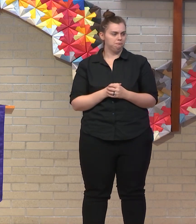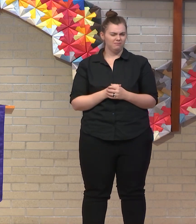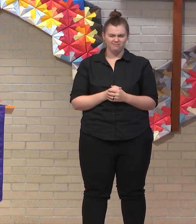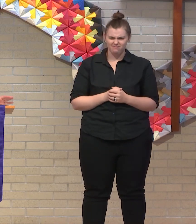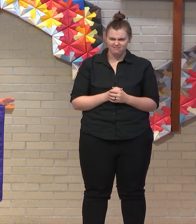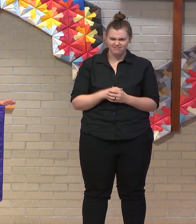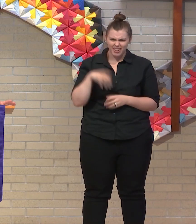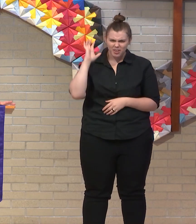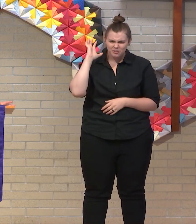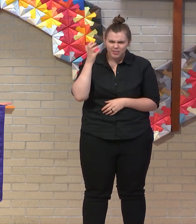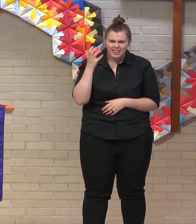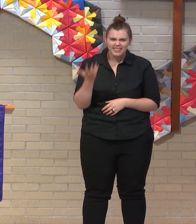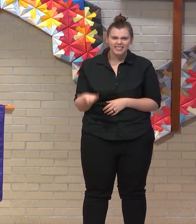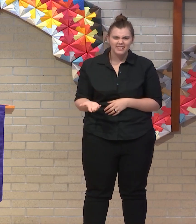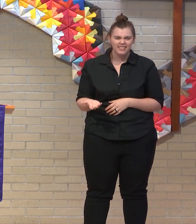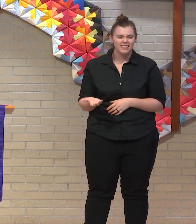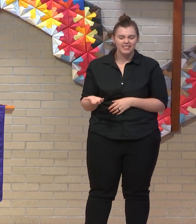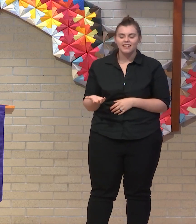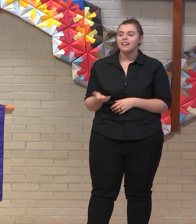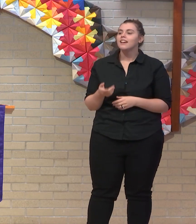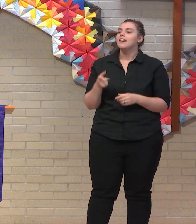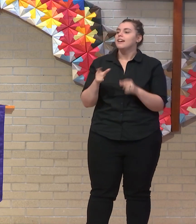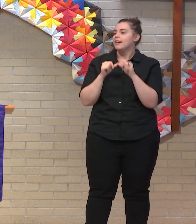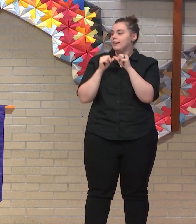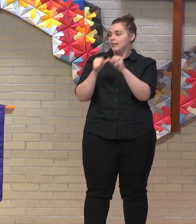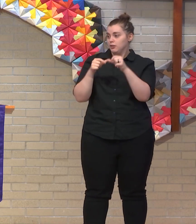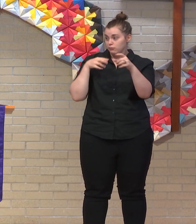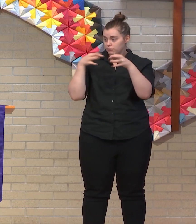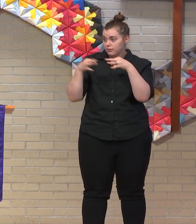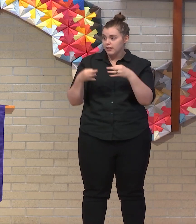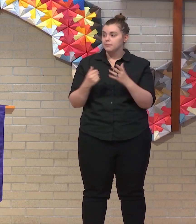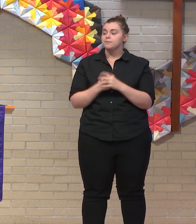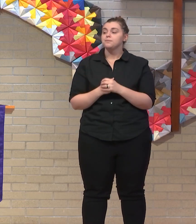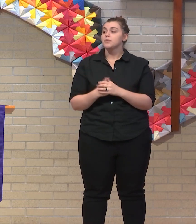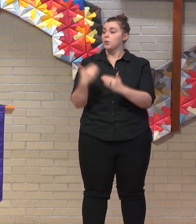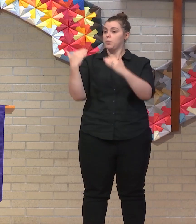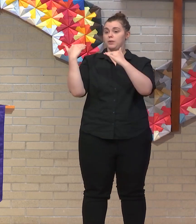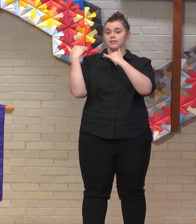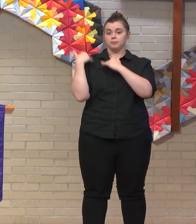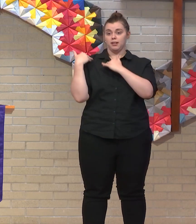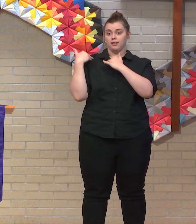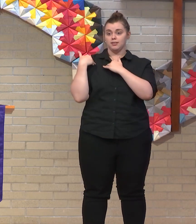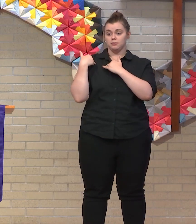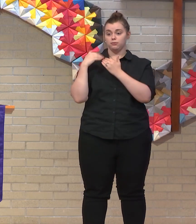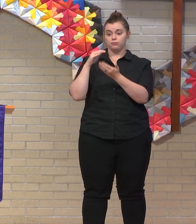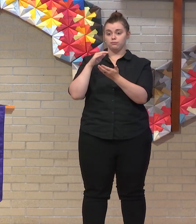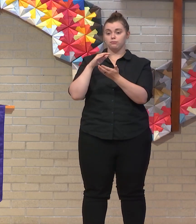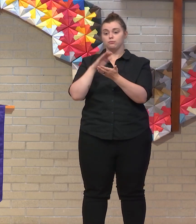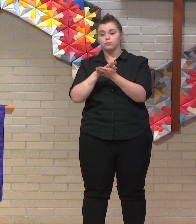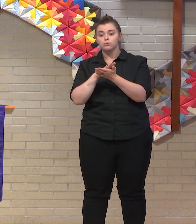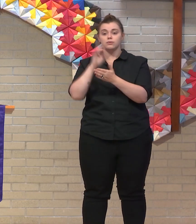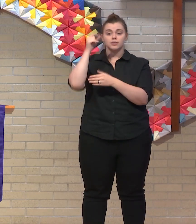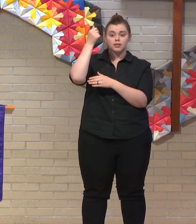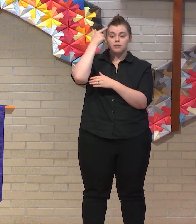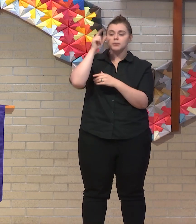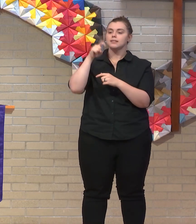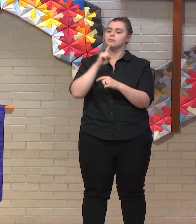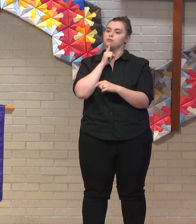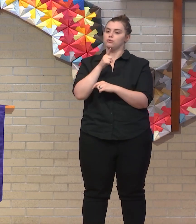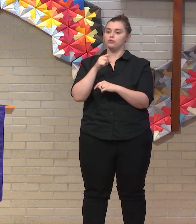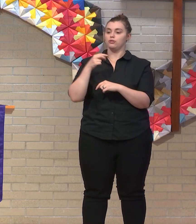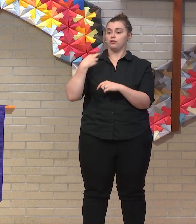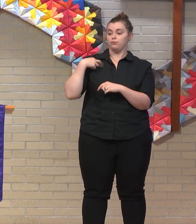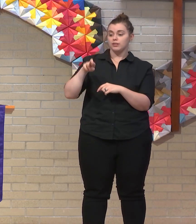That's craziness. He goes on to say, responsible civic institutions need to ensure that America's